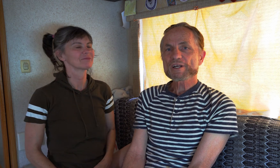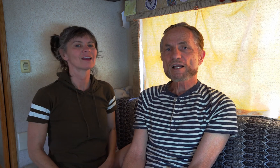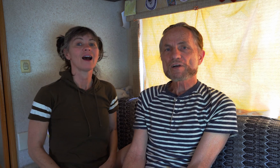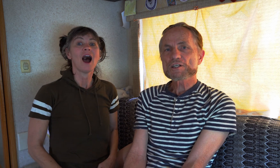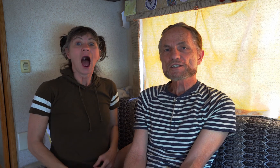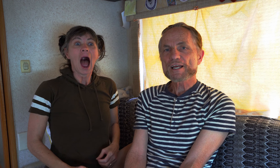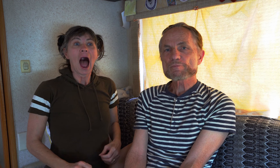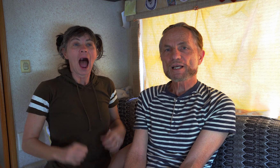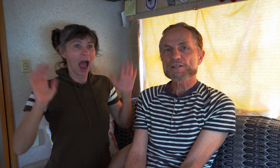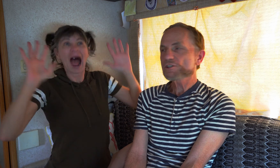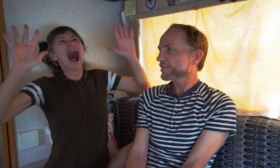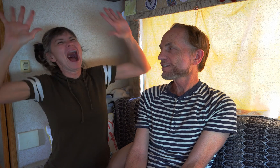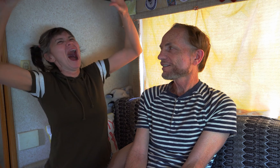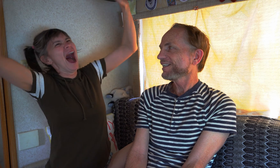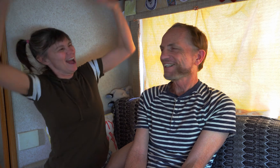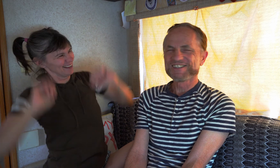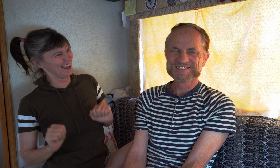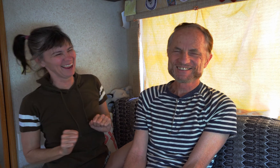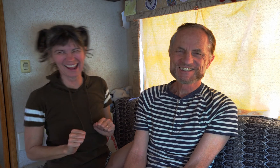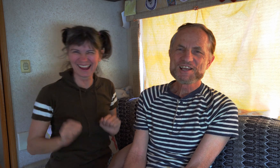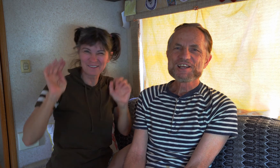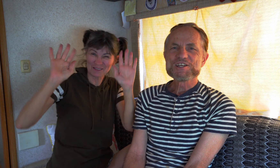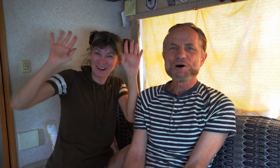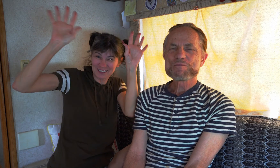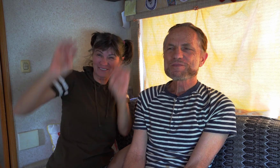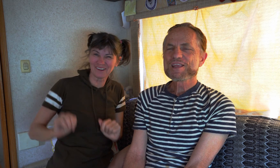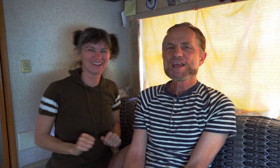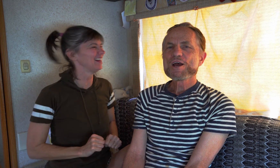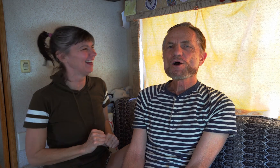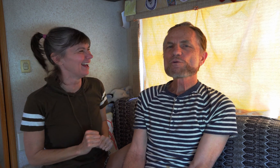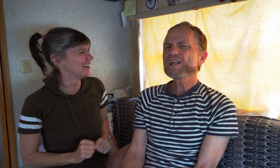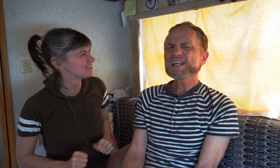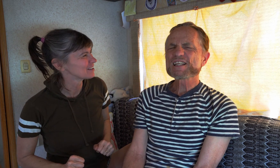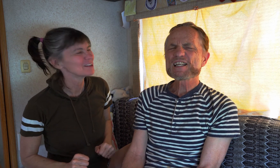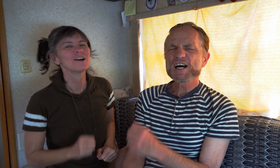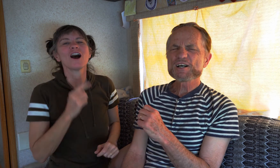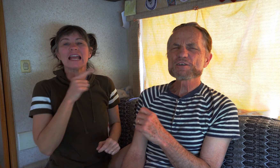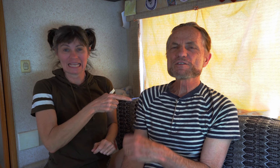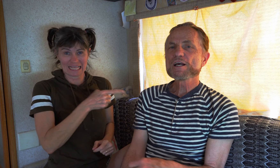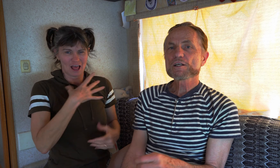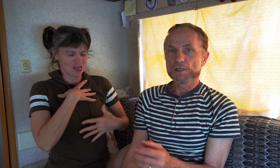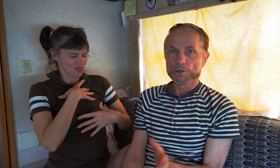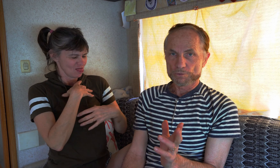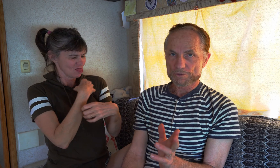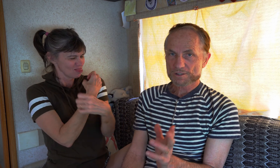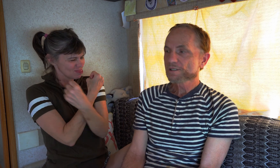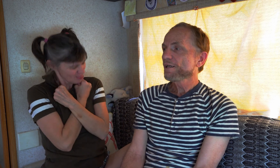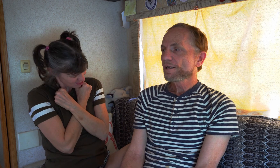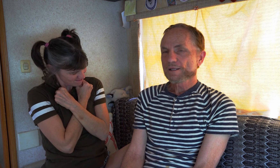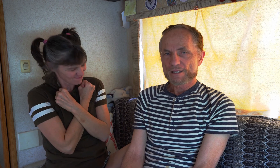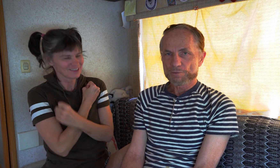was supercalifragilisticexpialidocious. No. He was wonderful. Who really loved